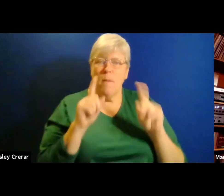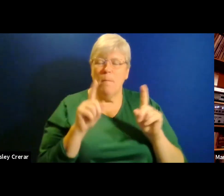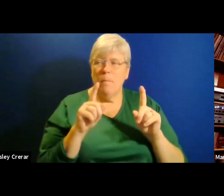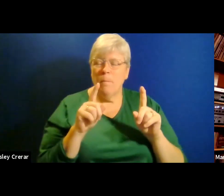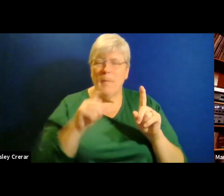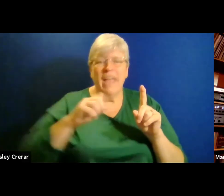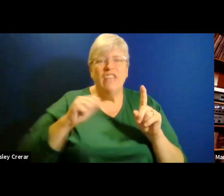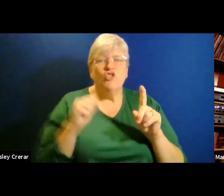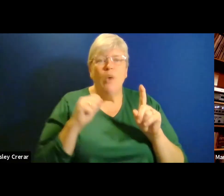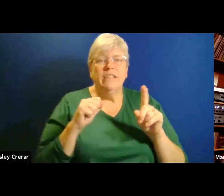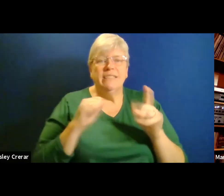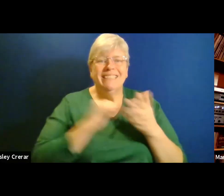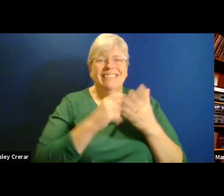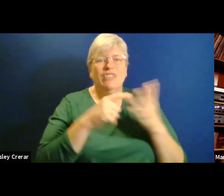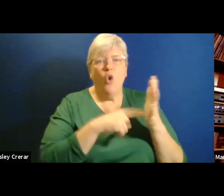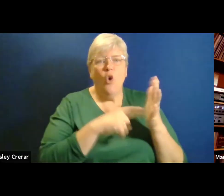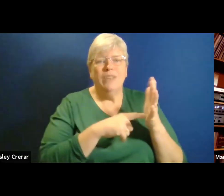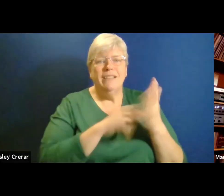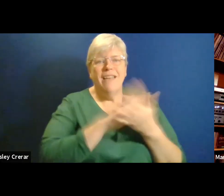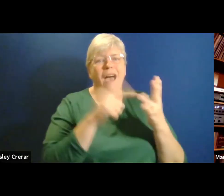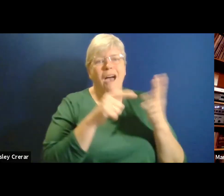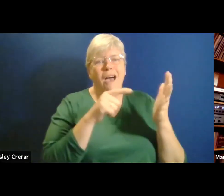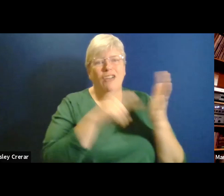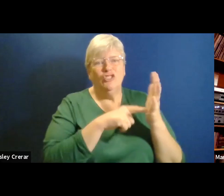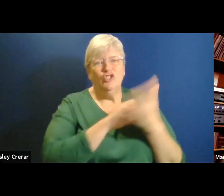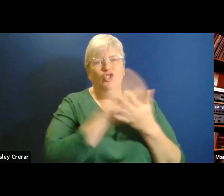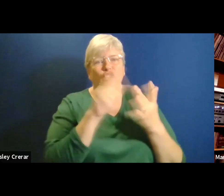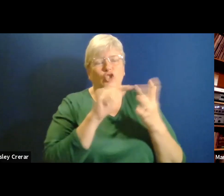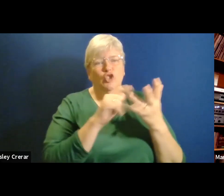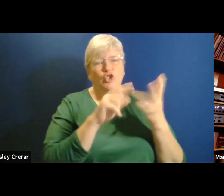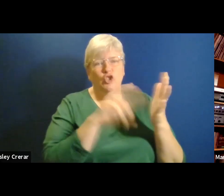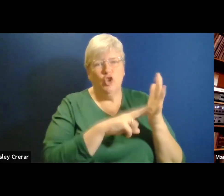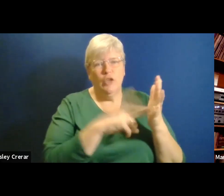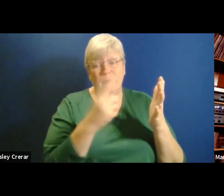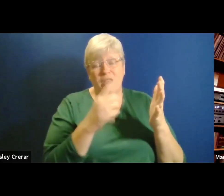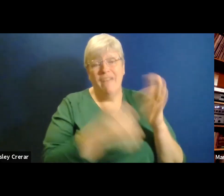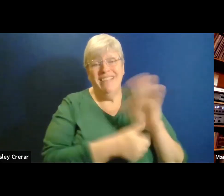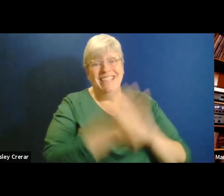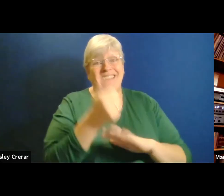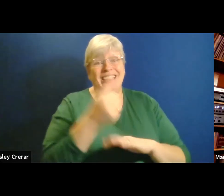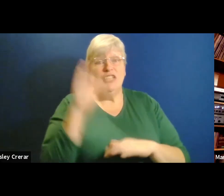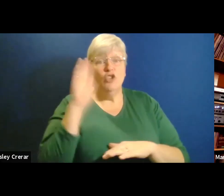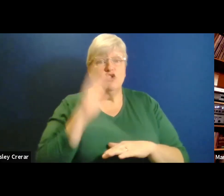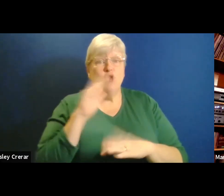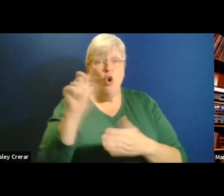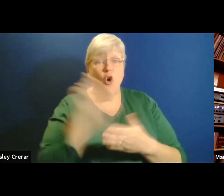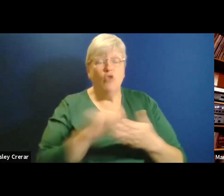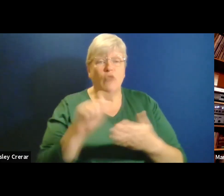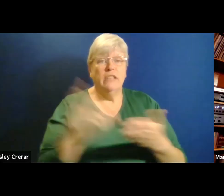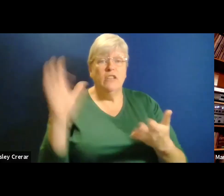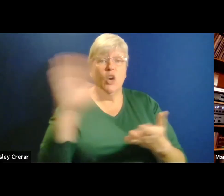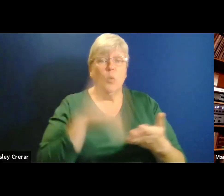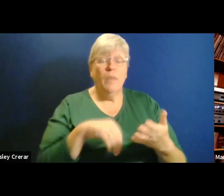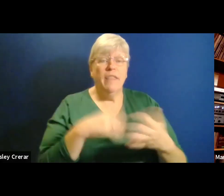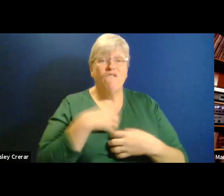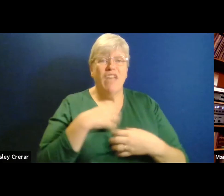Scott Hutchinson, who was a very talented songwriter with the indie band Frightened